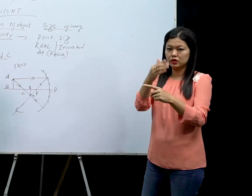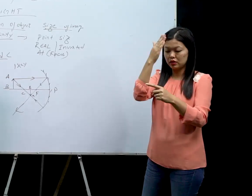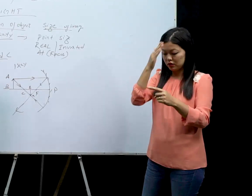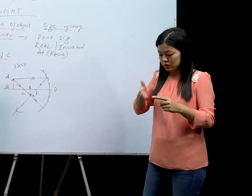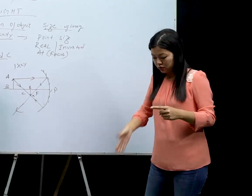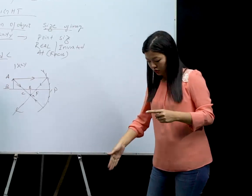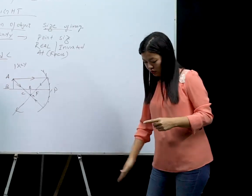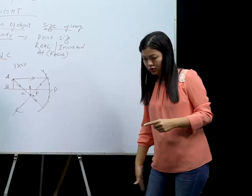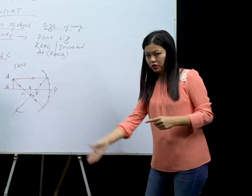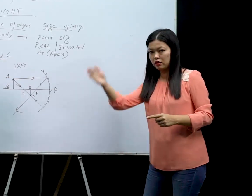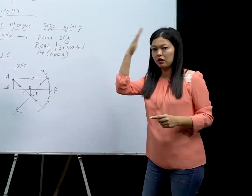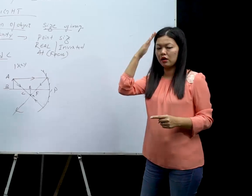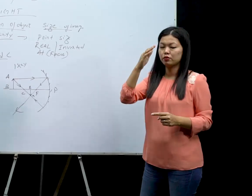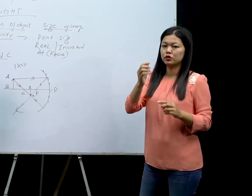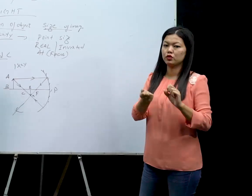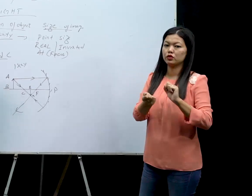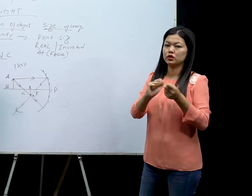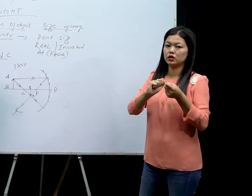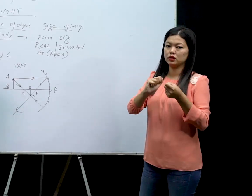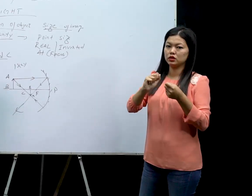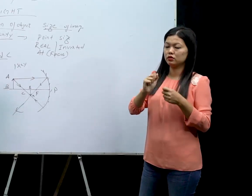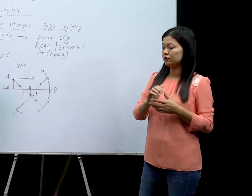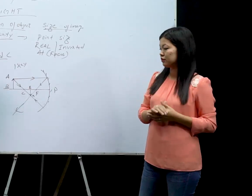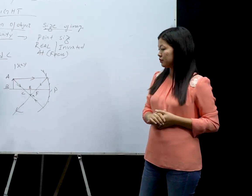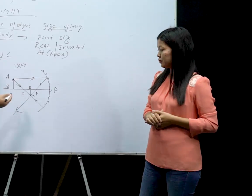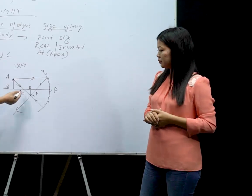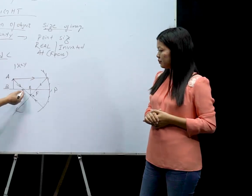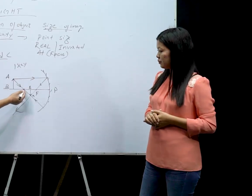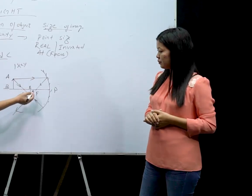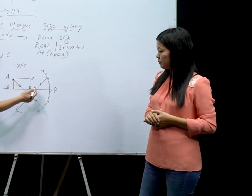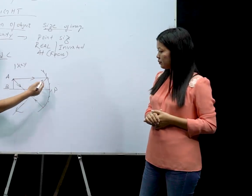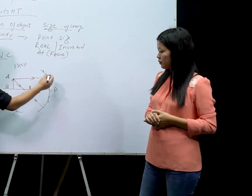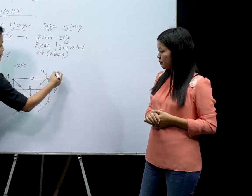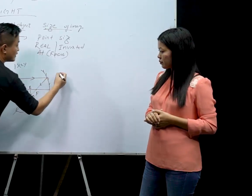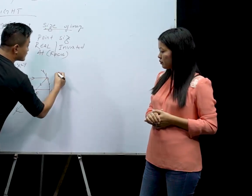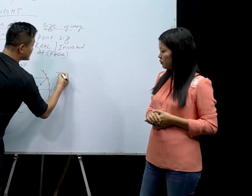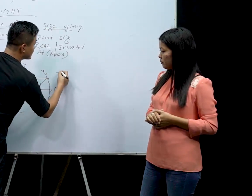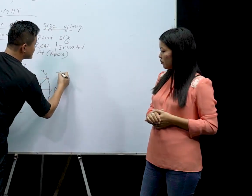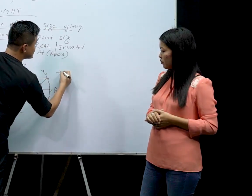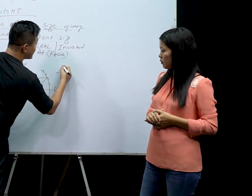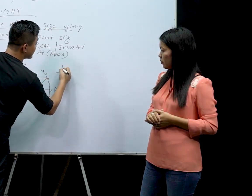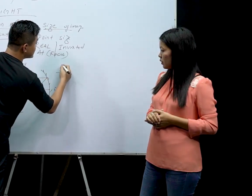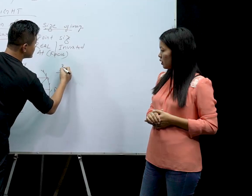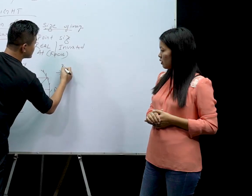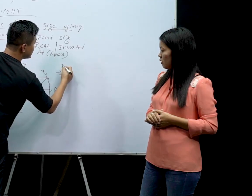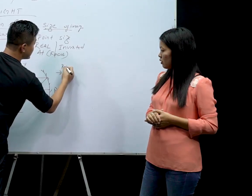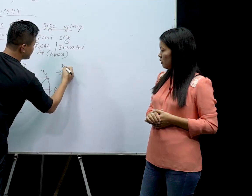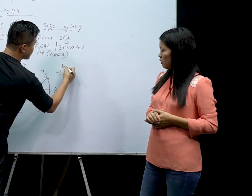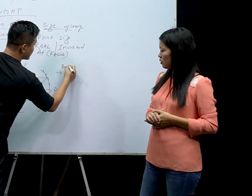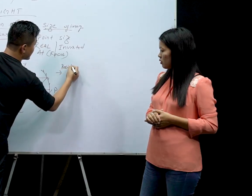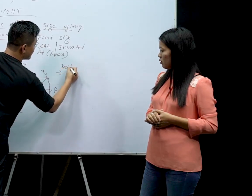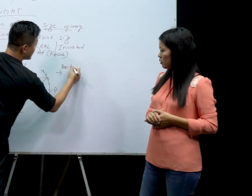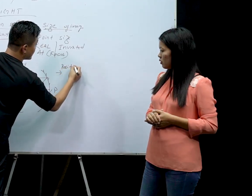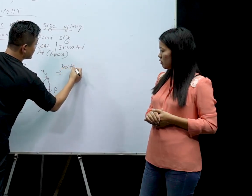means we are getting an image. Where? We are getting the image between C and F. So that means the position would